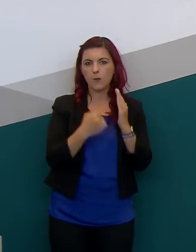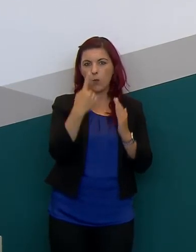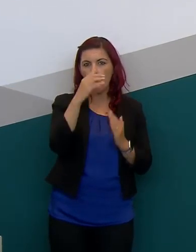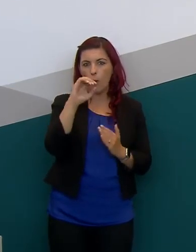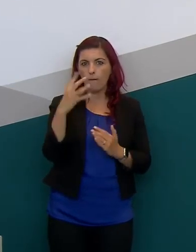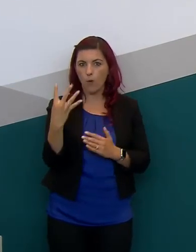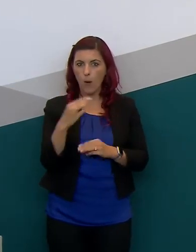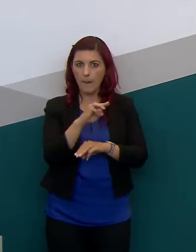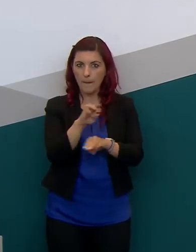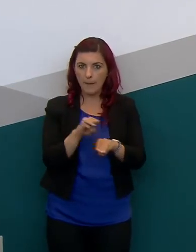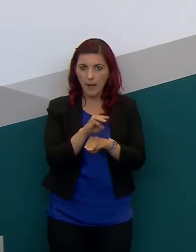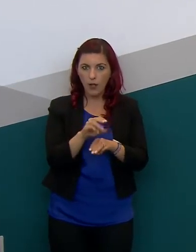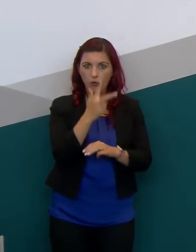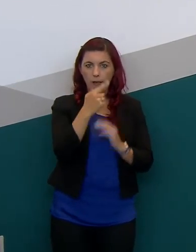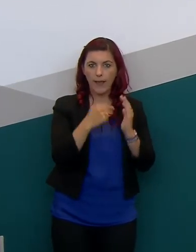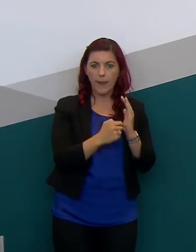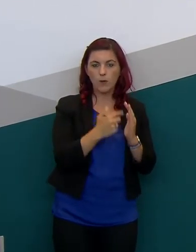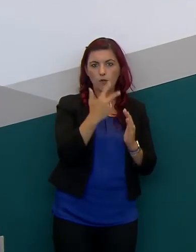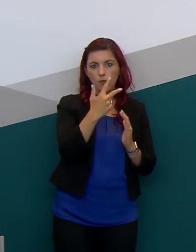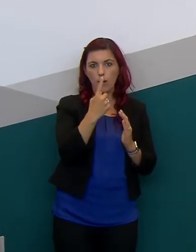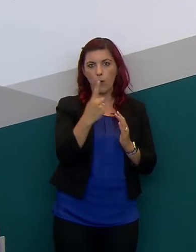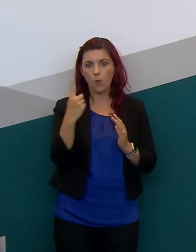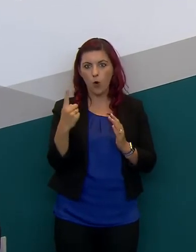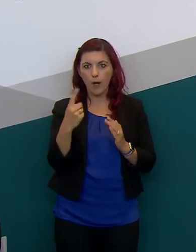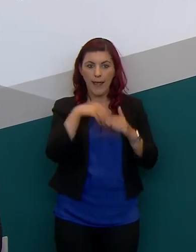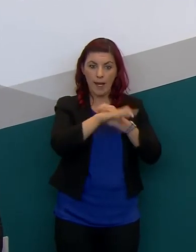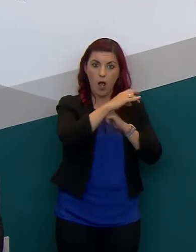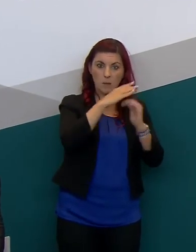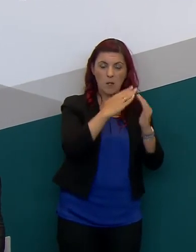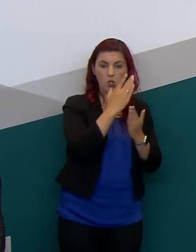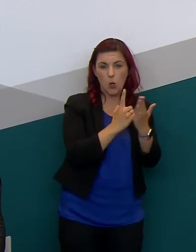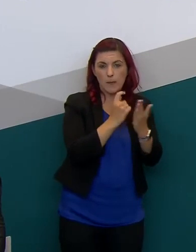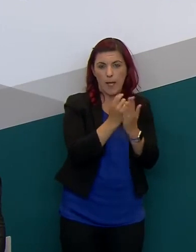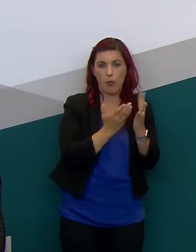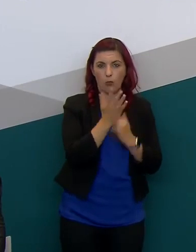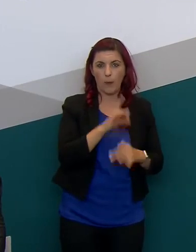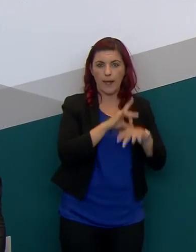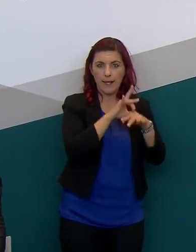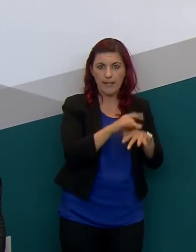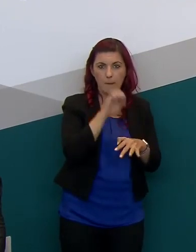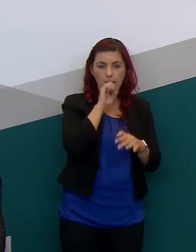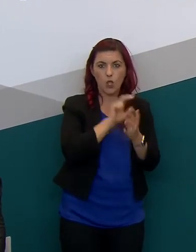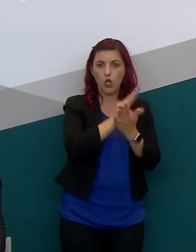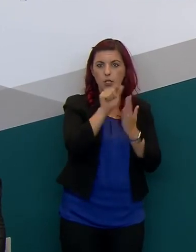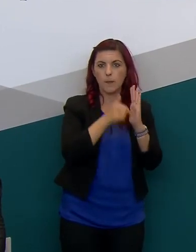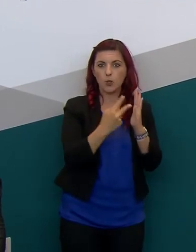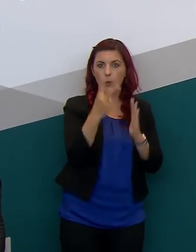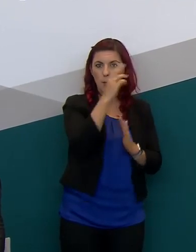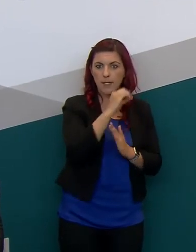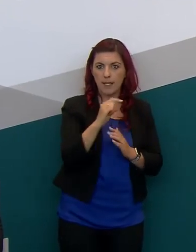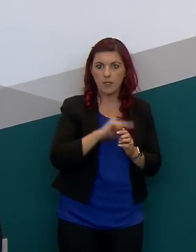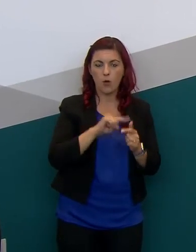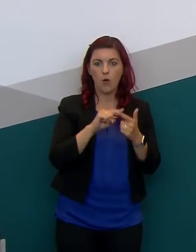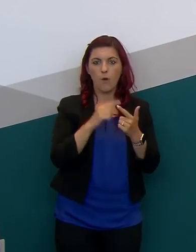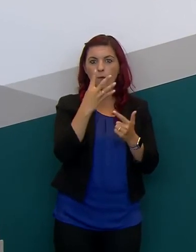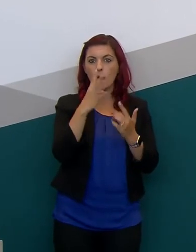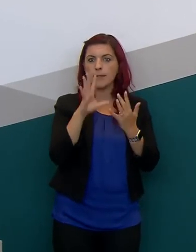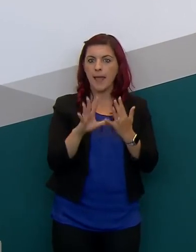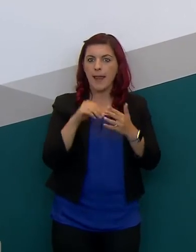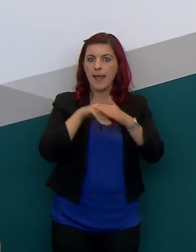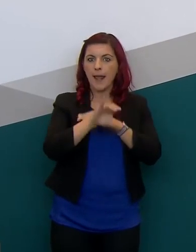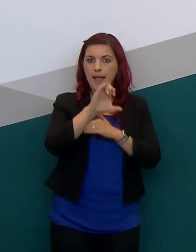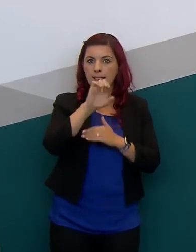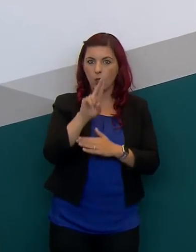25,104, 3,311 have been hospitalised at some point, that's 13.2%, 410 have been admitted to intensive